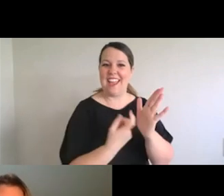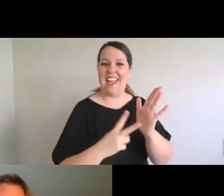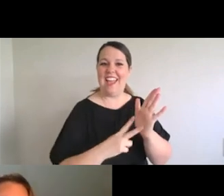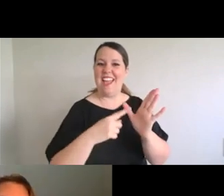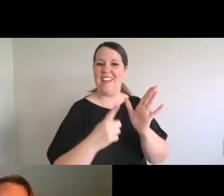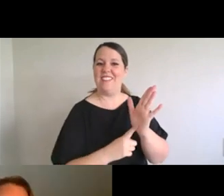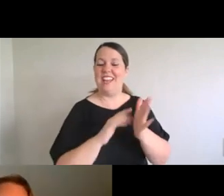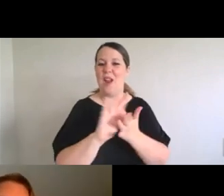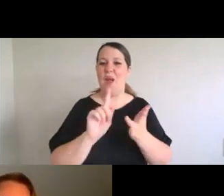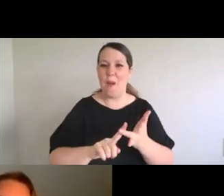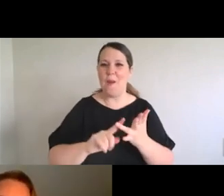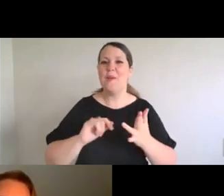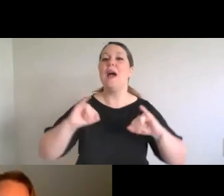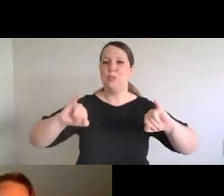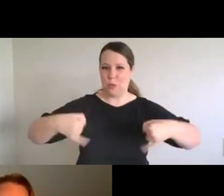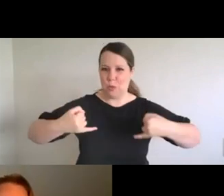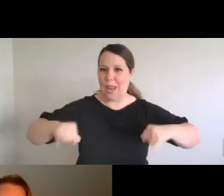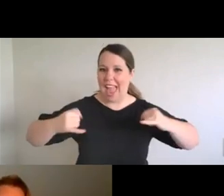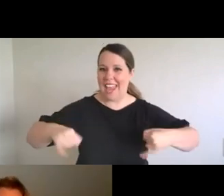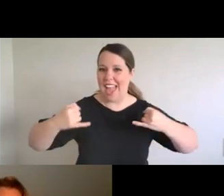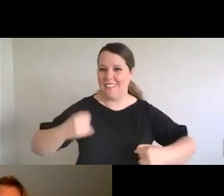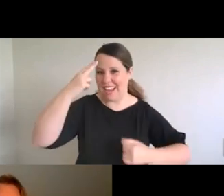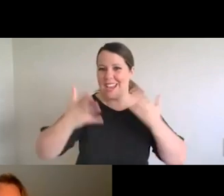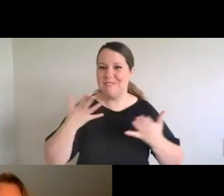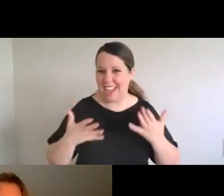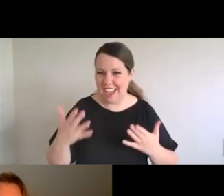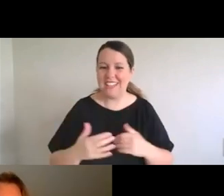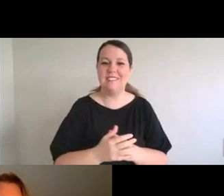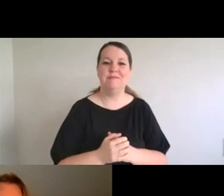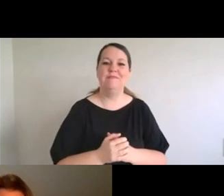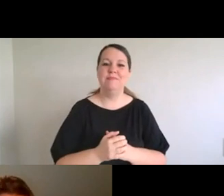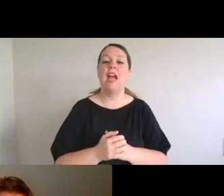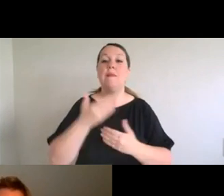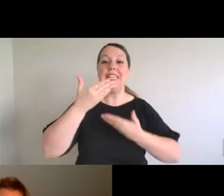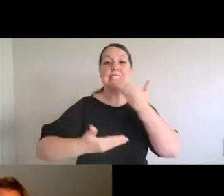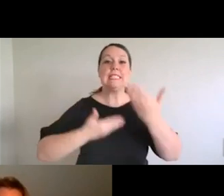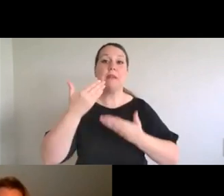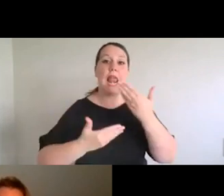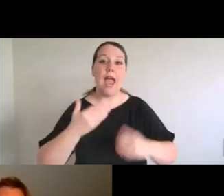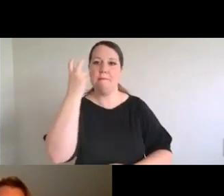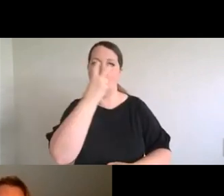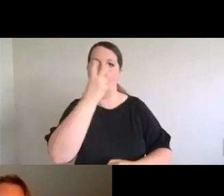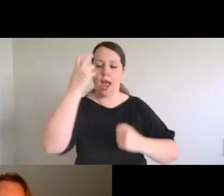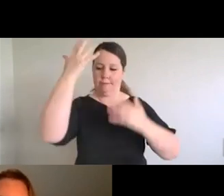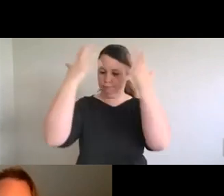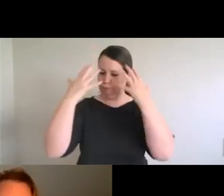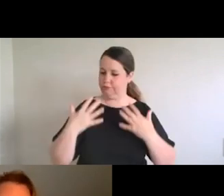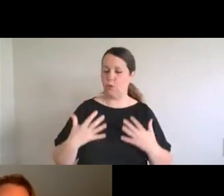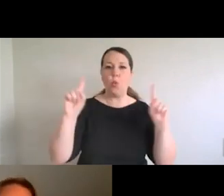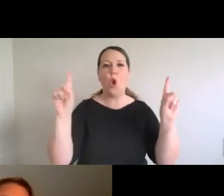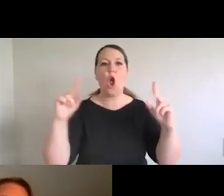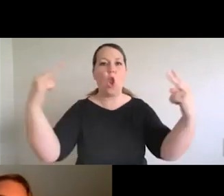a wheelchair. I am a white female with blonde hair, and I'm wearing a black top for those who